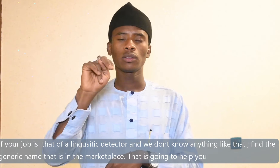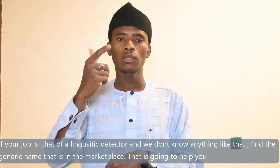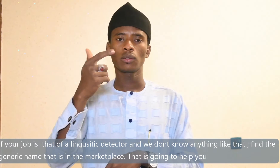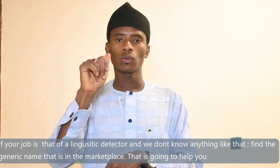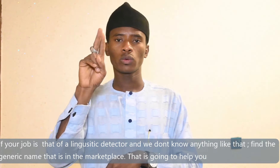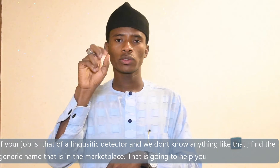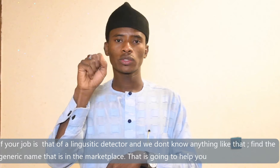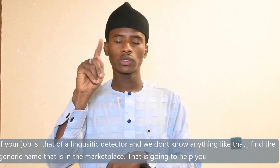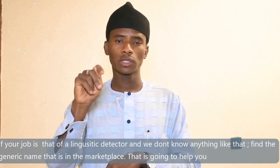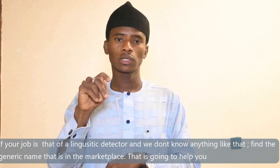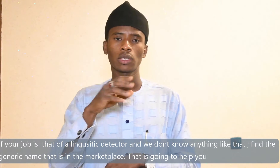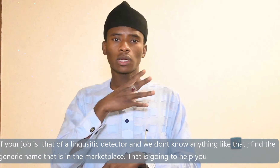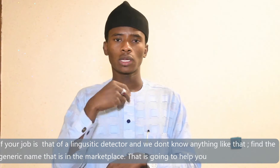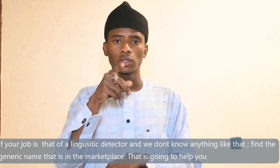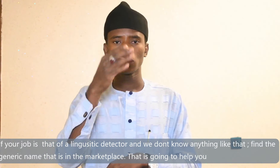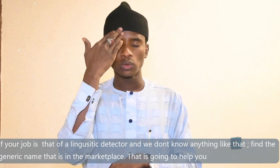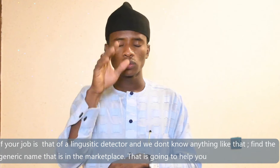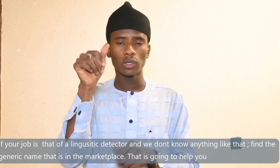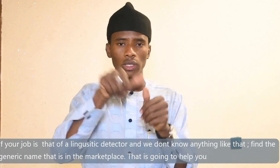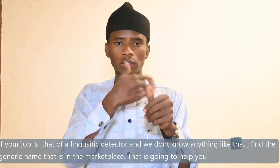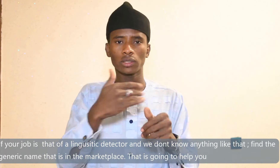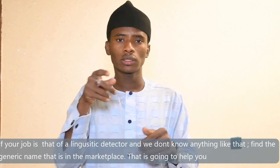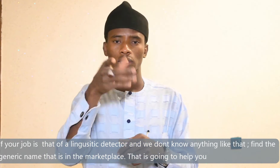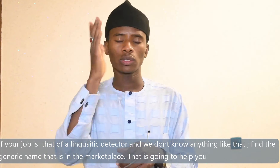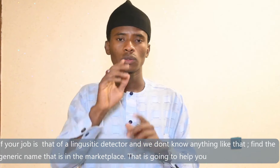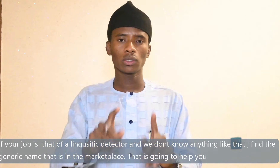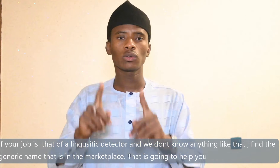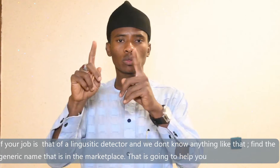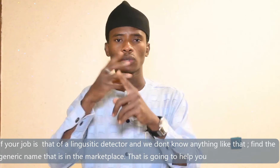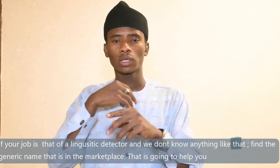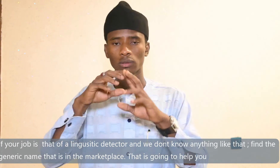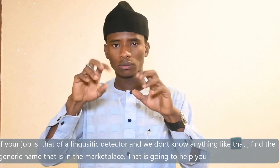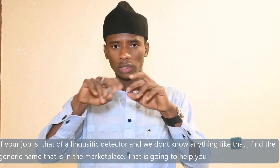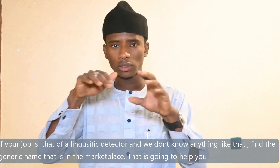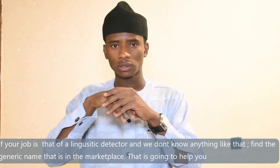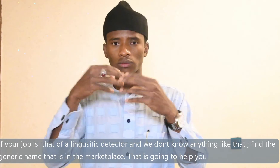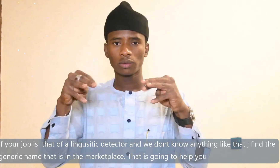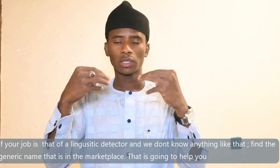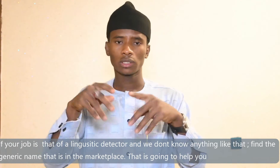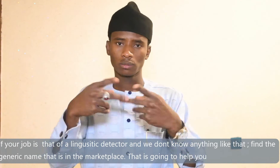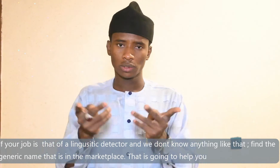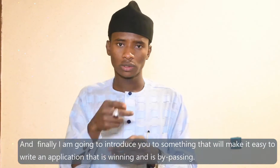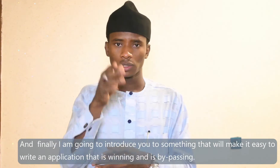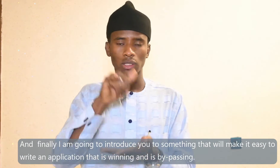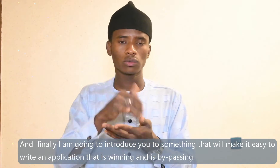detector and we don't know anything like that, find the right language that is in the marketplace, and that is going to help you.